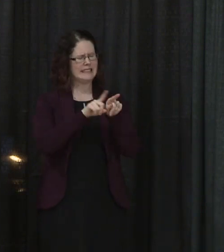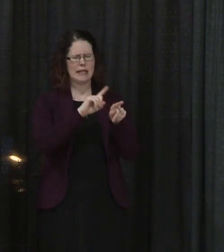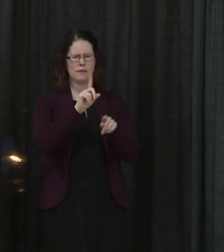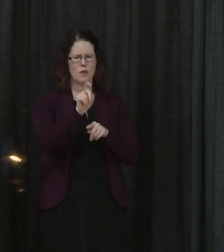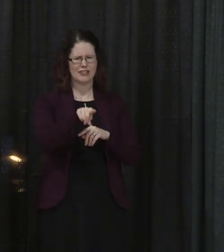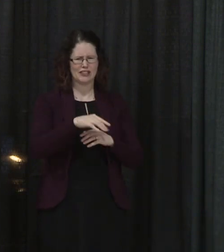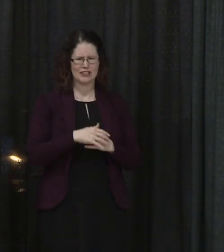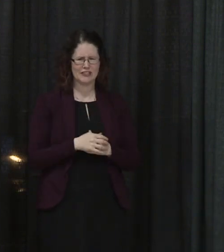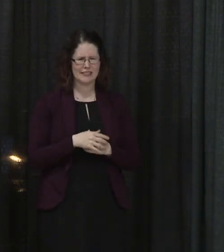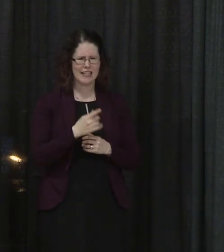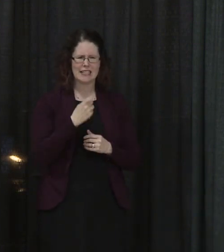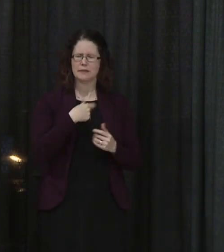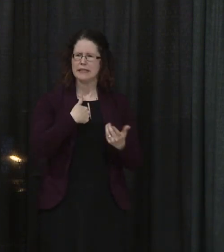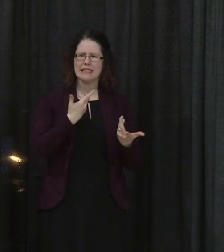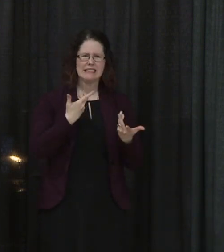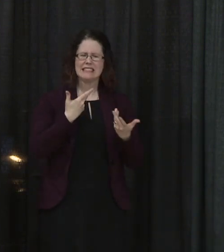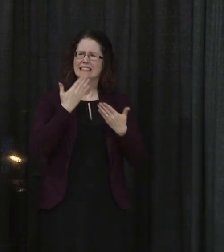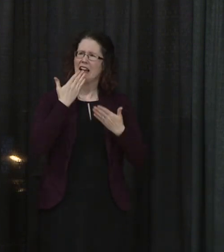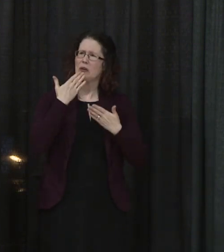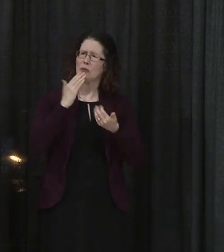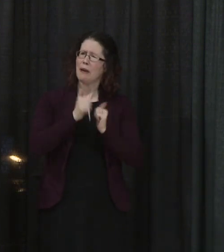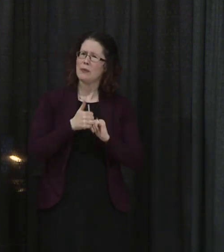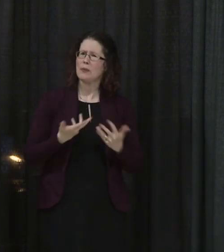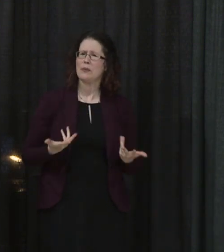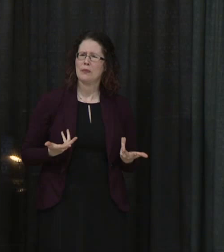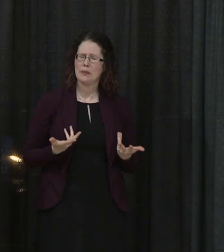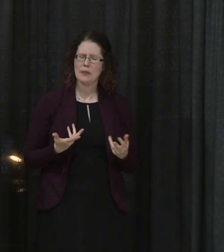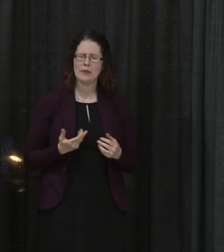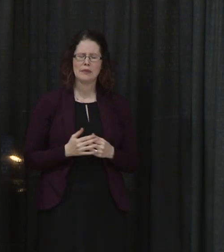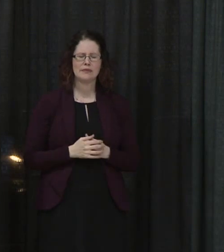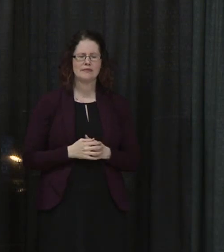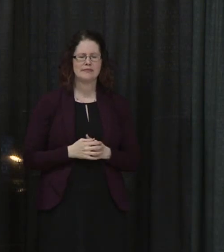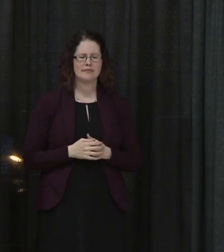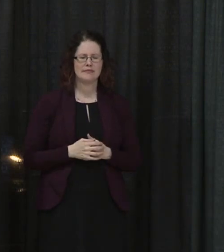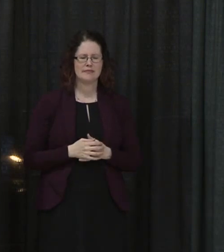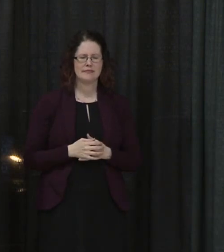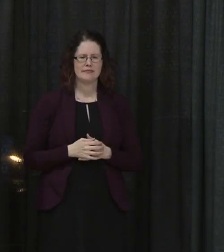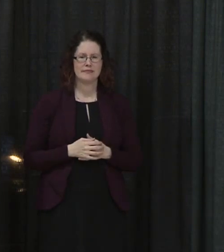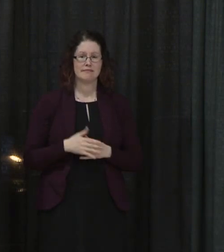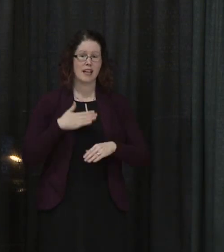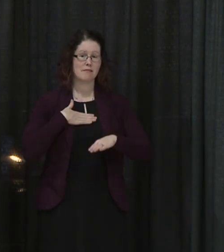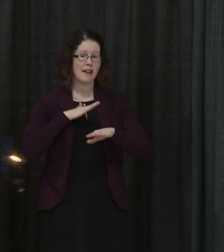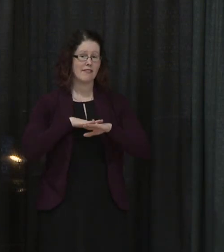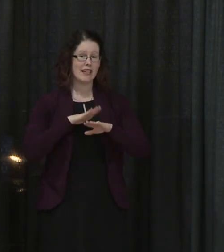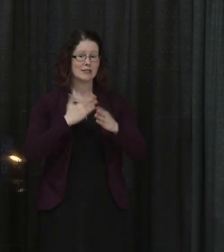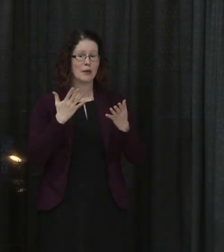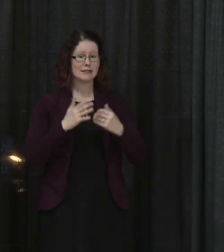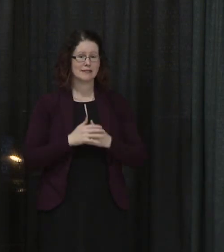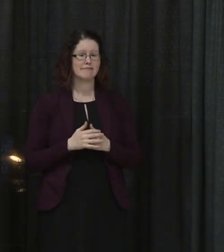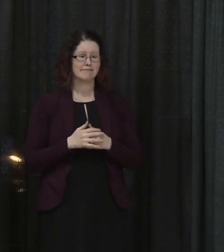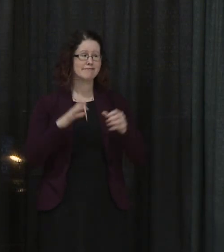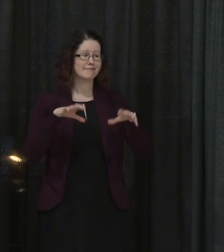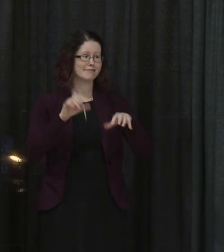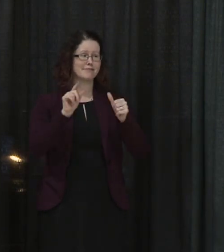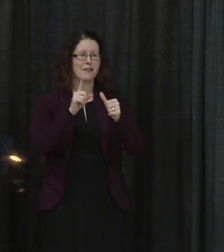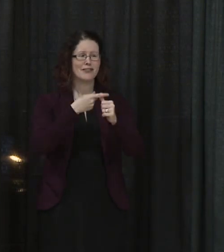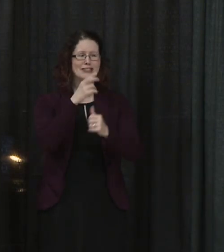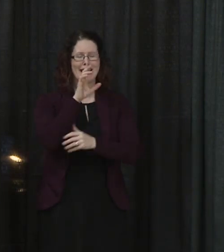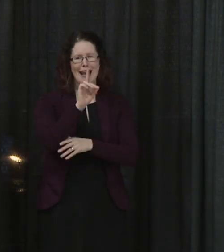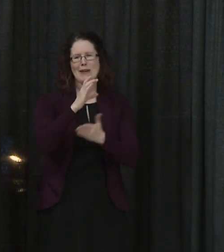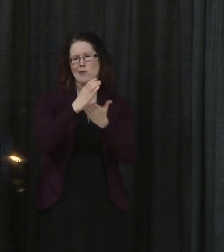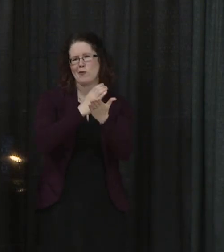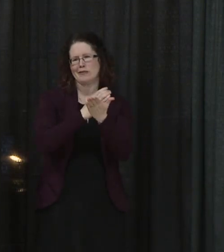Sarah asked me, "What could I possibly do to repay you?" And my advice to her was simple. Someday take a first aid